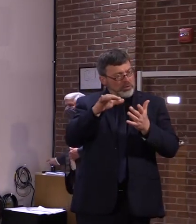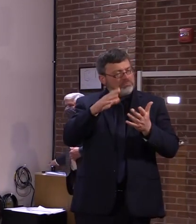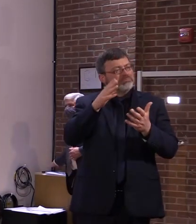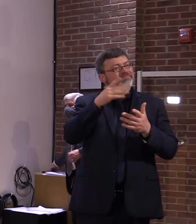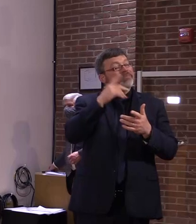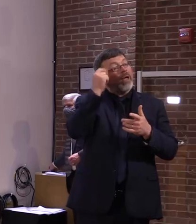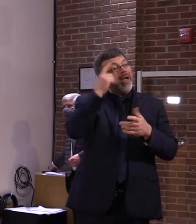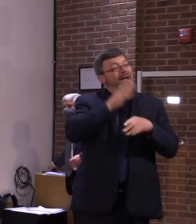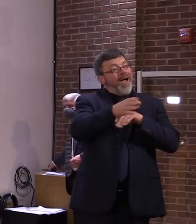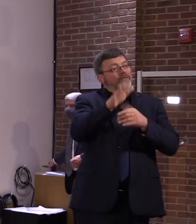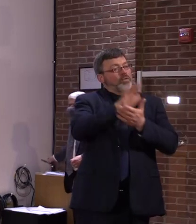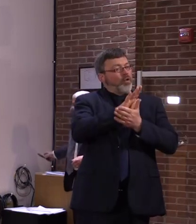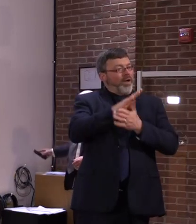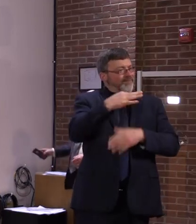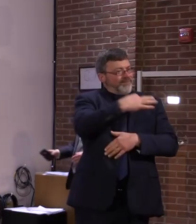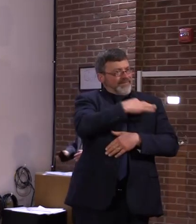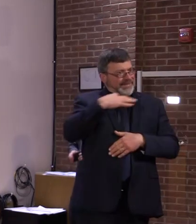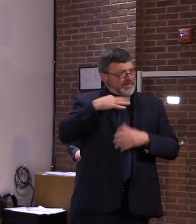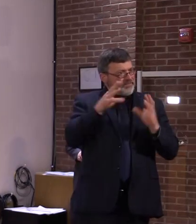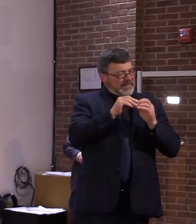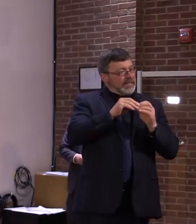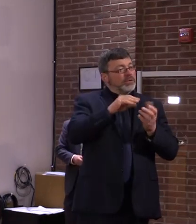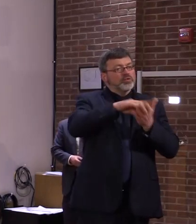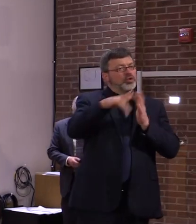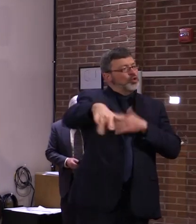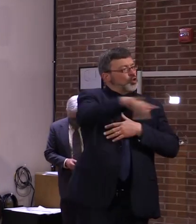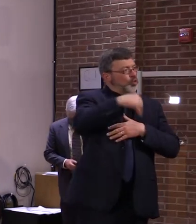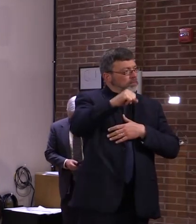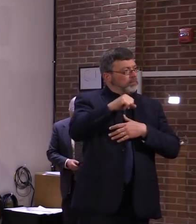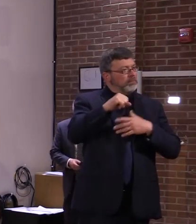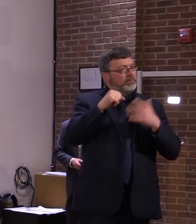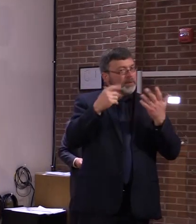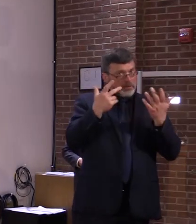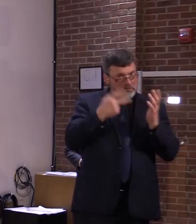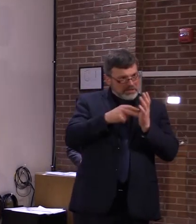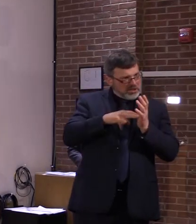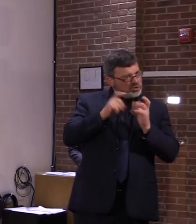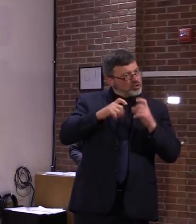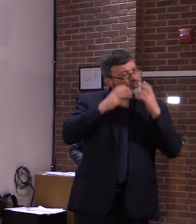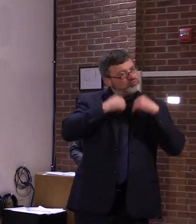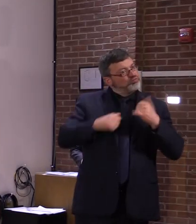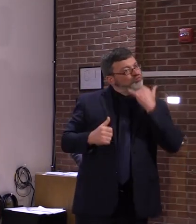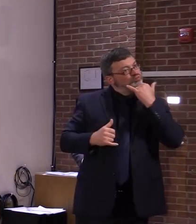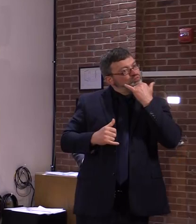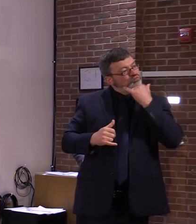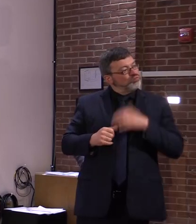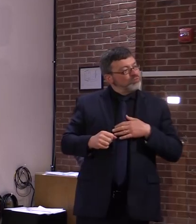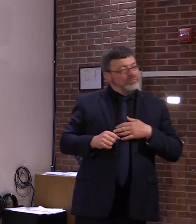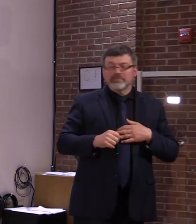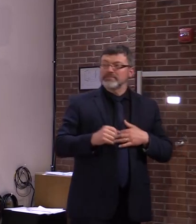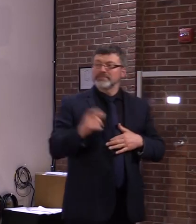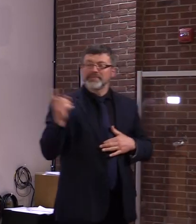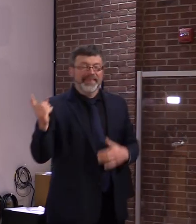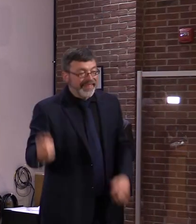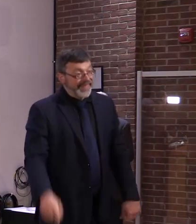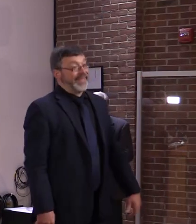school campus, masks are a required scenario? Yeah, there are always all these what